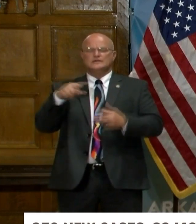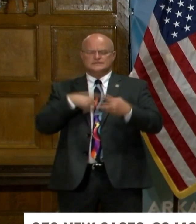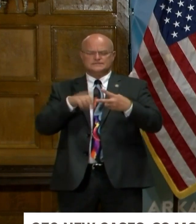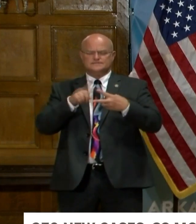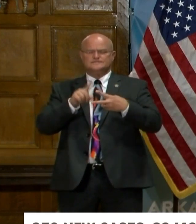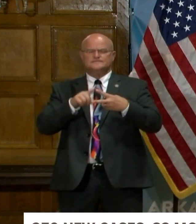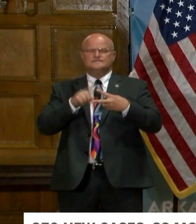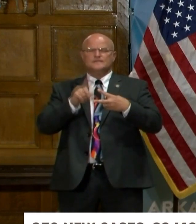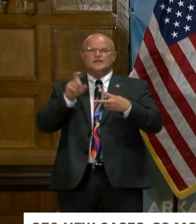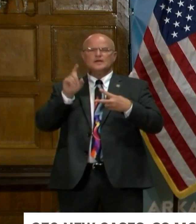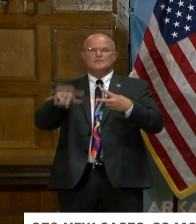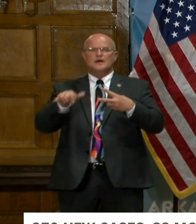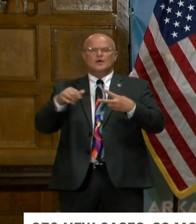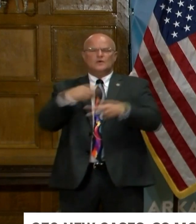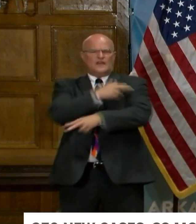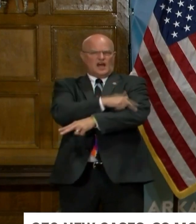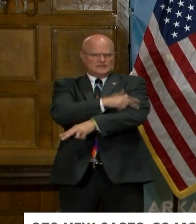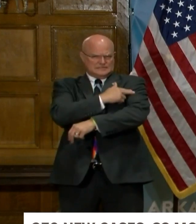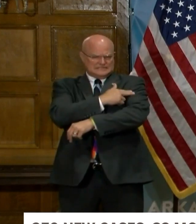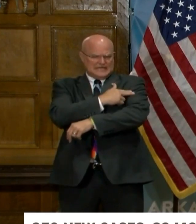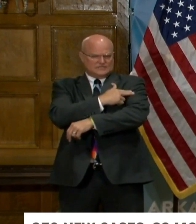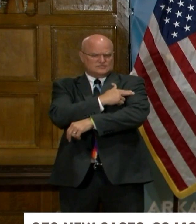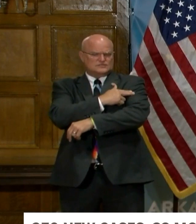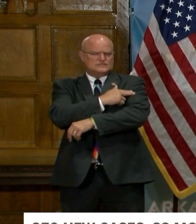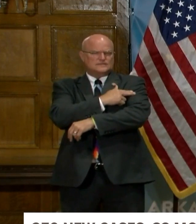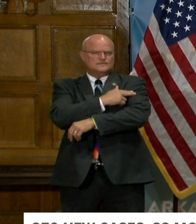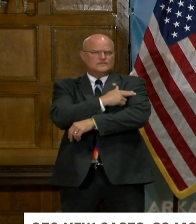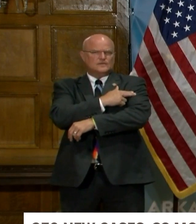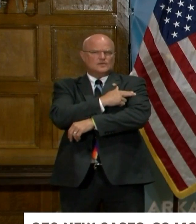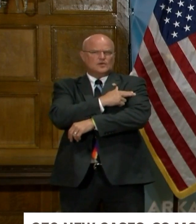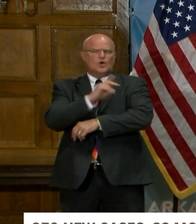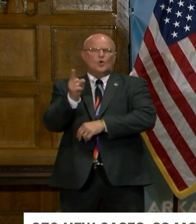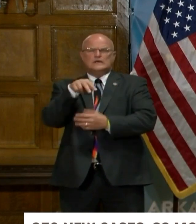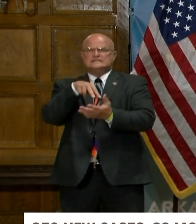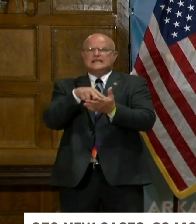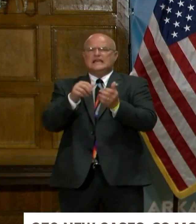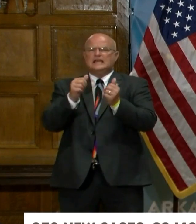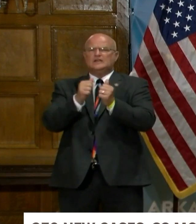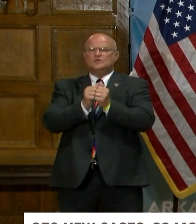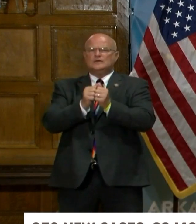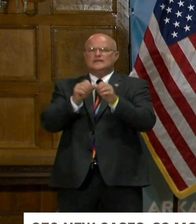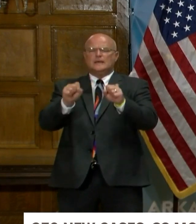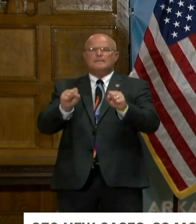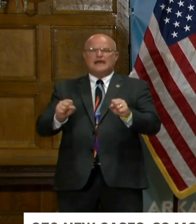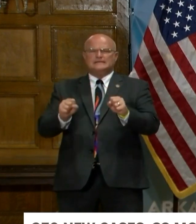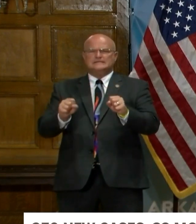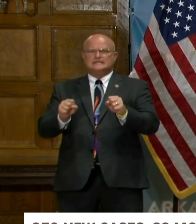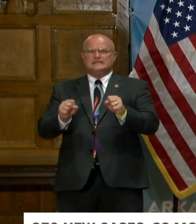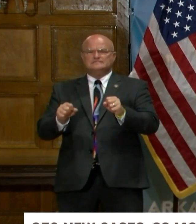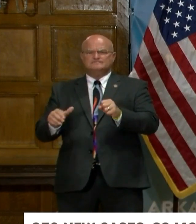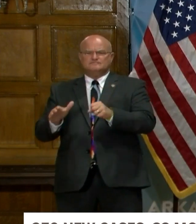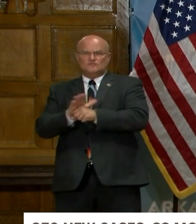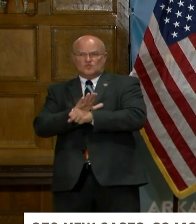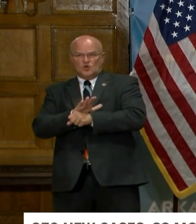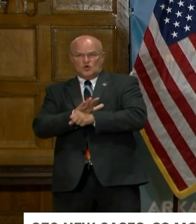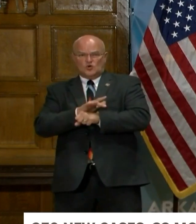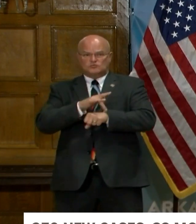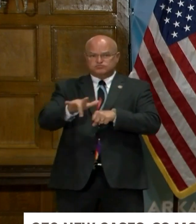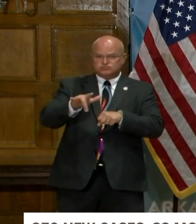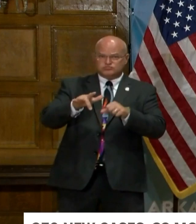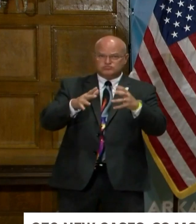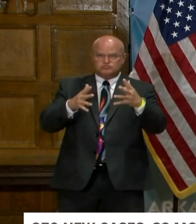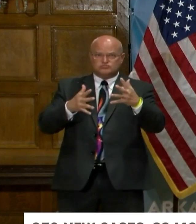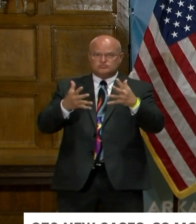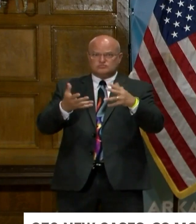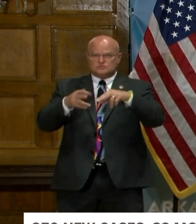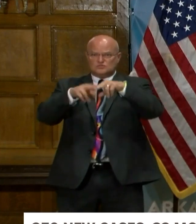Wanted to ask about with the hospitalizations, where do things stand right now in terms of capacity, both overall and ICU, and if